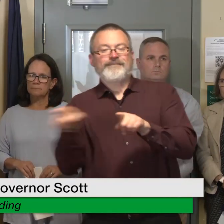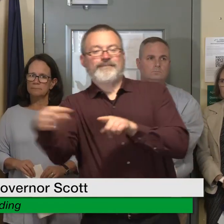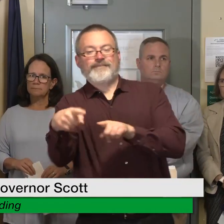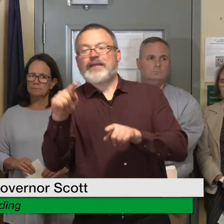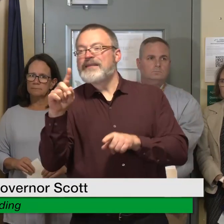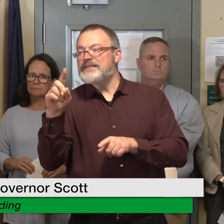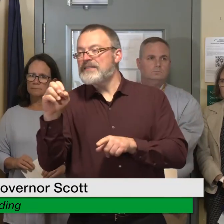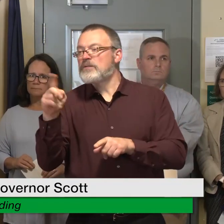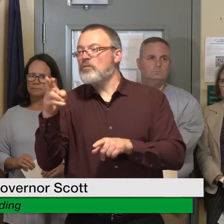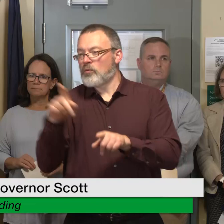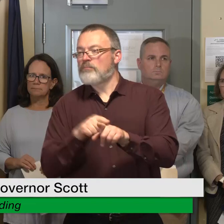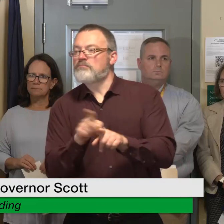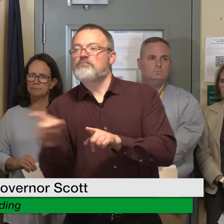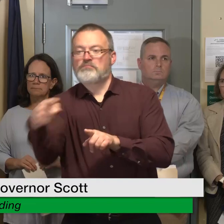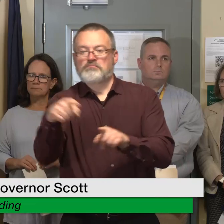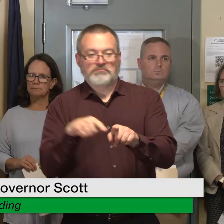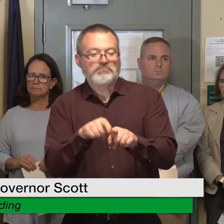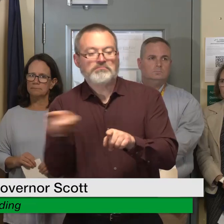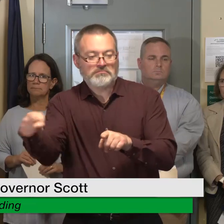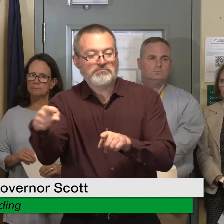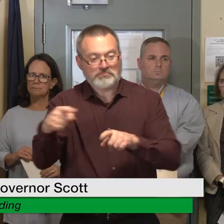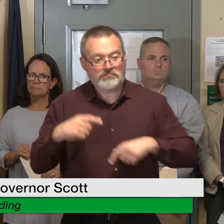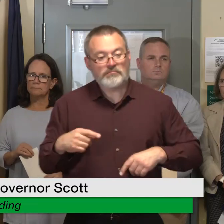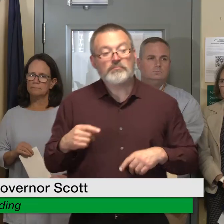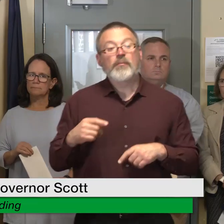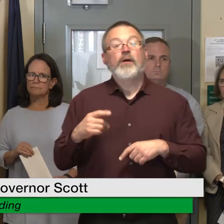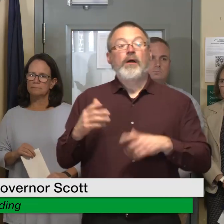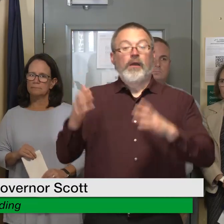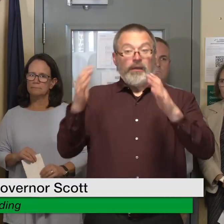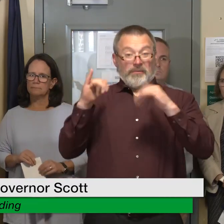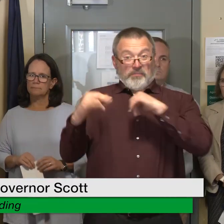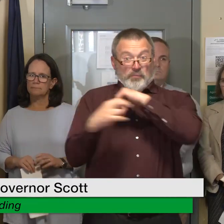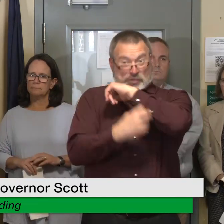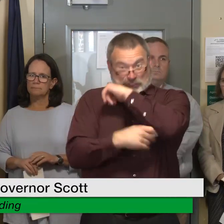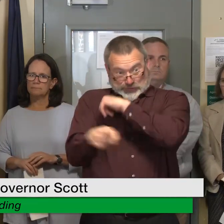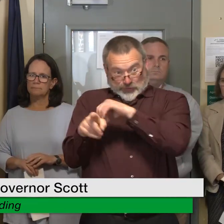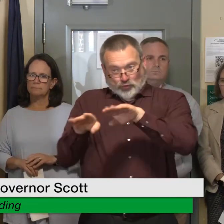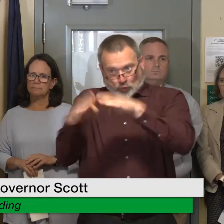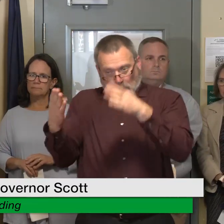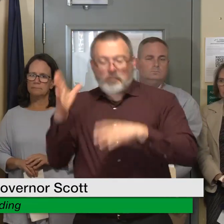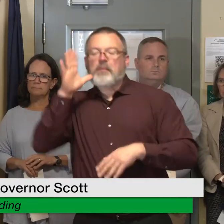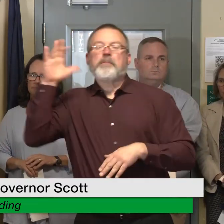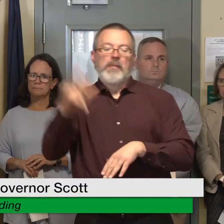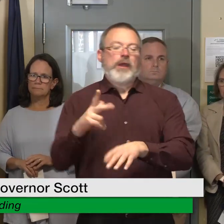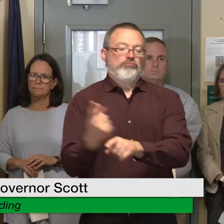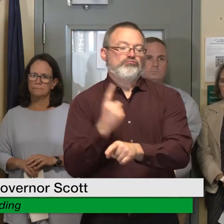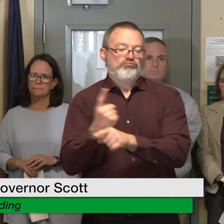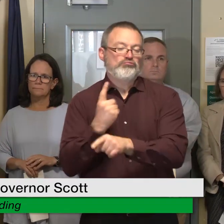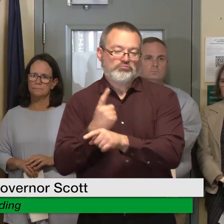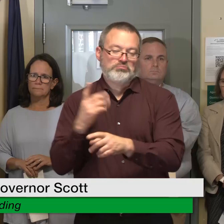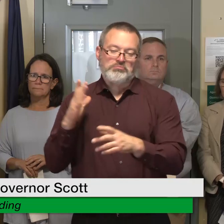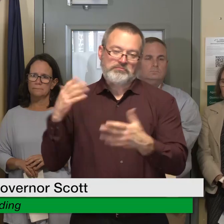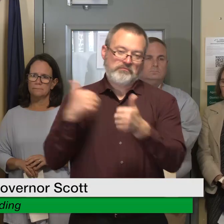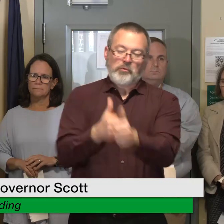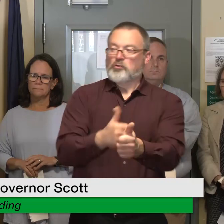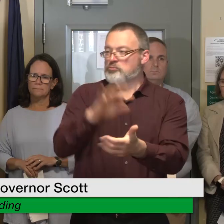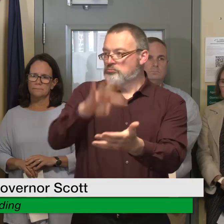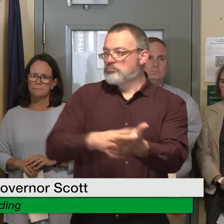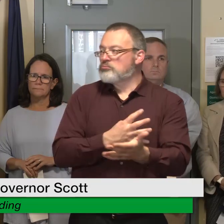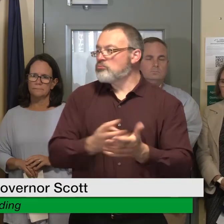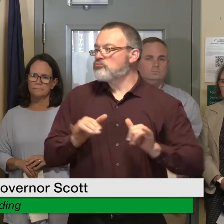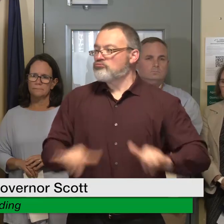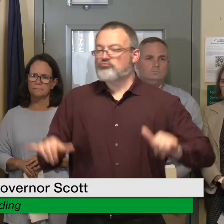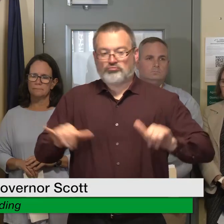once that bridge on Route 2 is open, it will go back to its regular schedule. I would like to talk to you